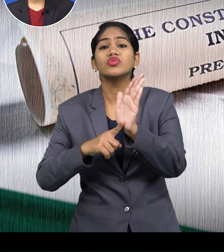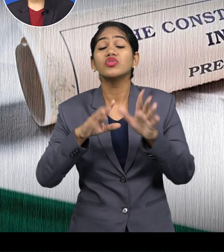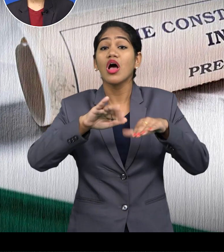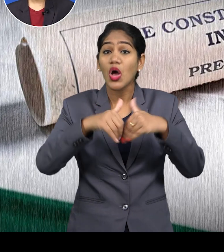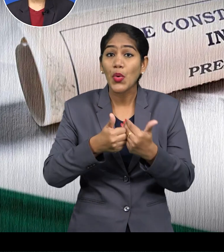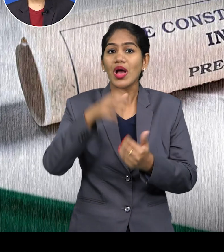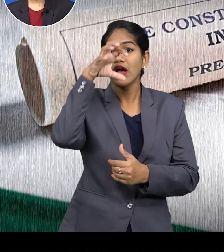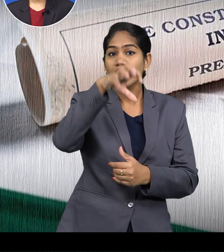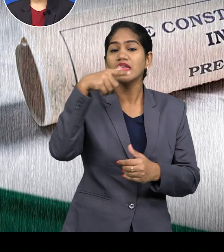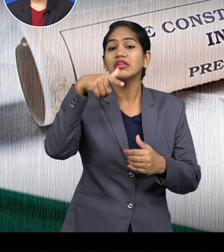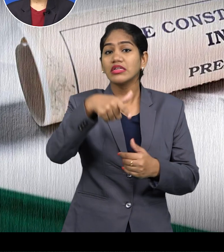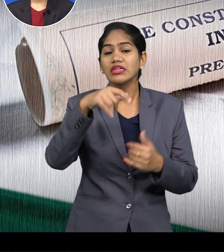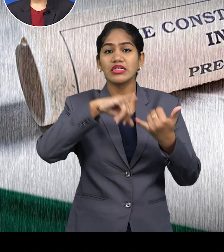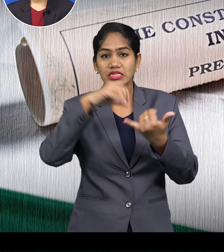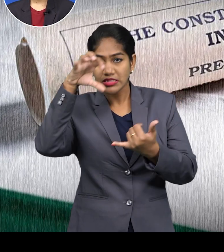run.